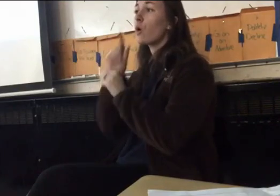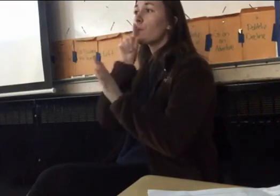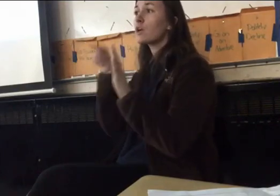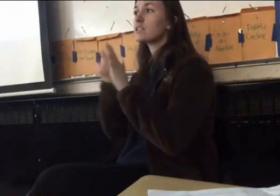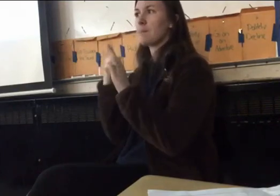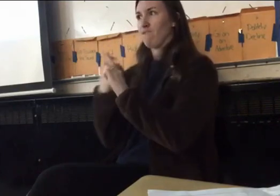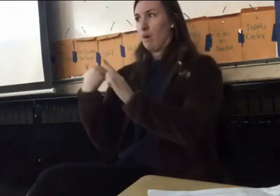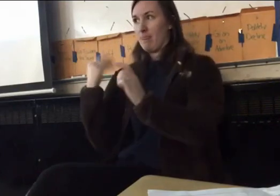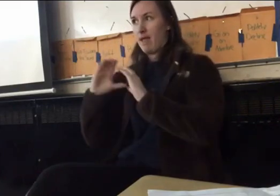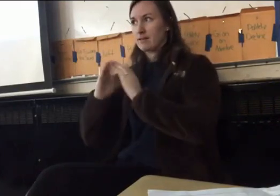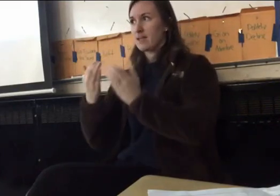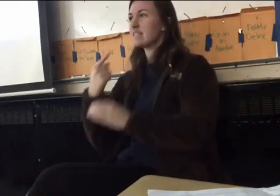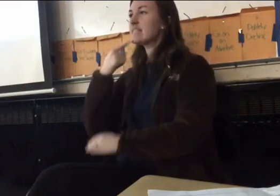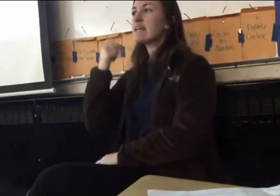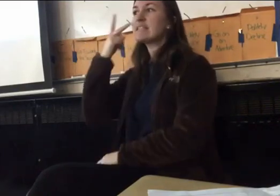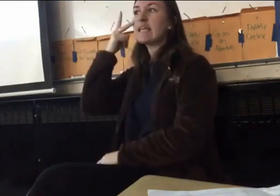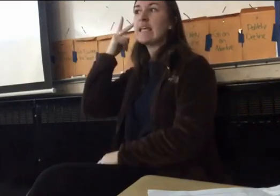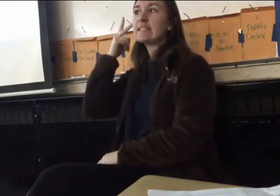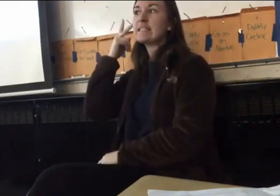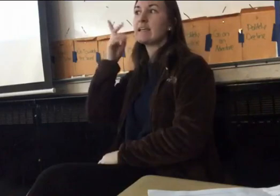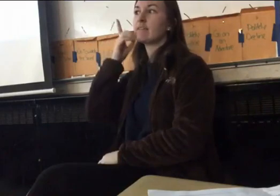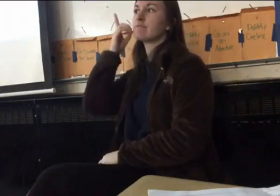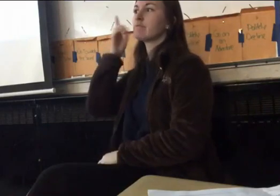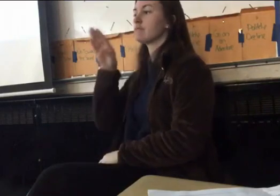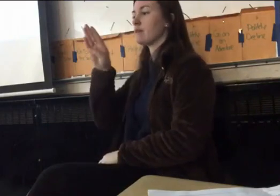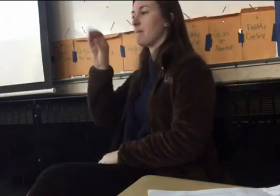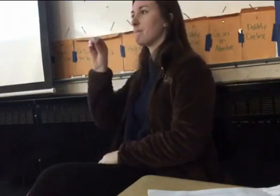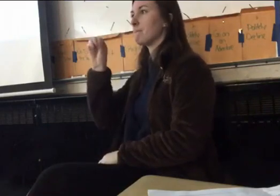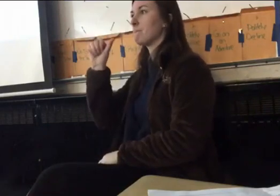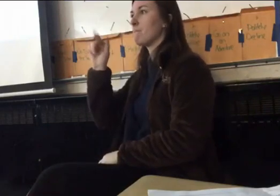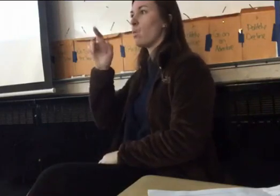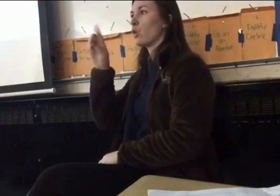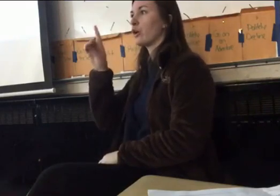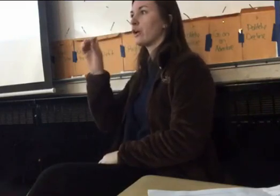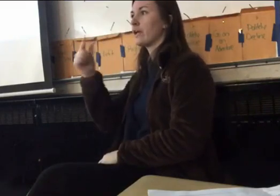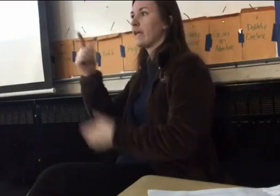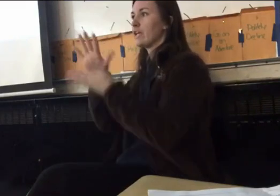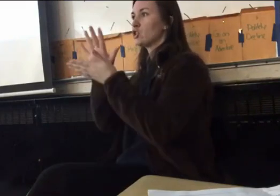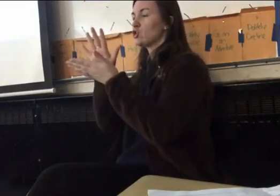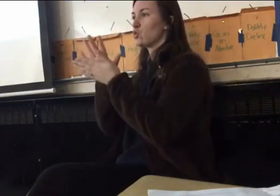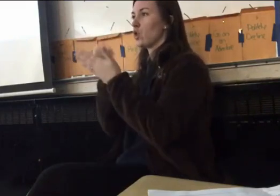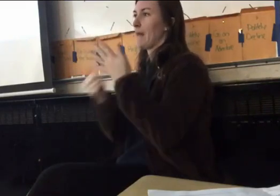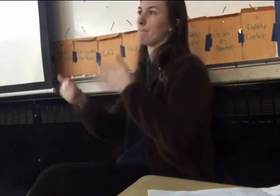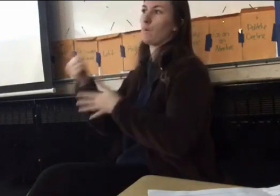from last class. It says Indian Boarding School's Primary Source Activity.